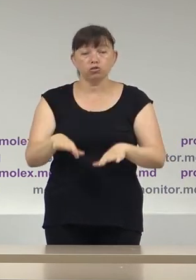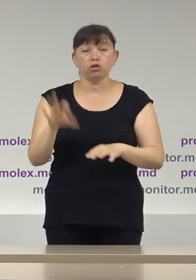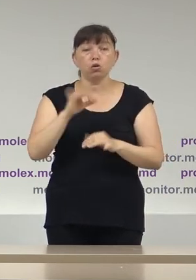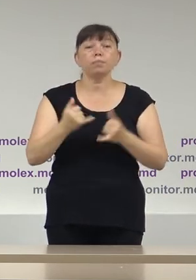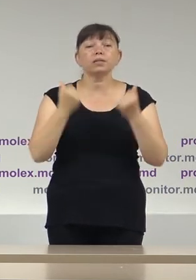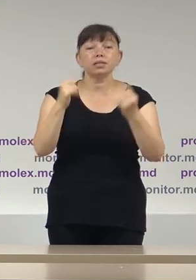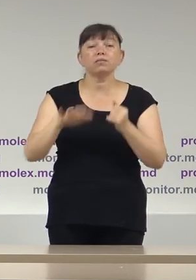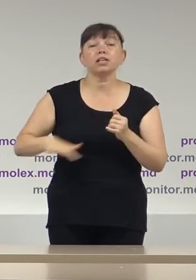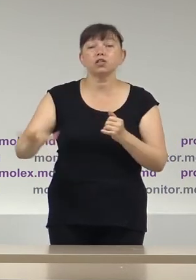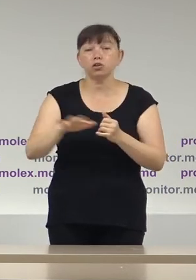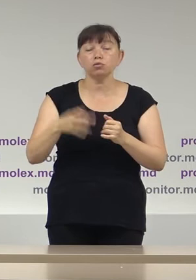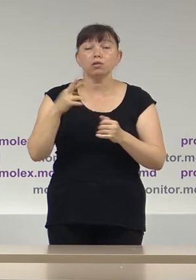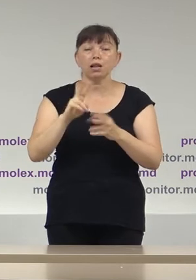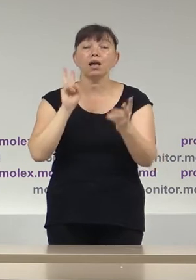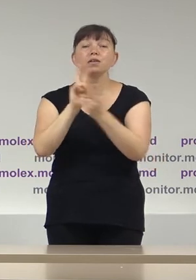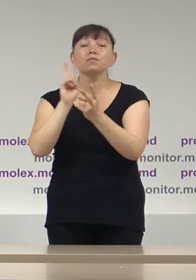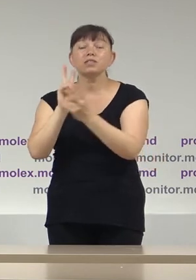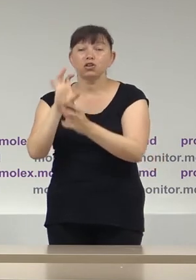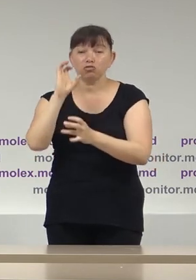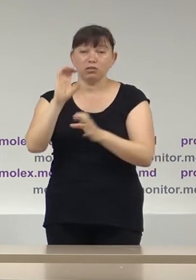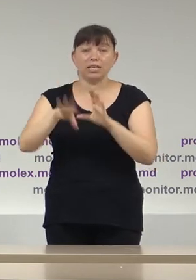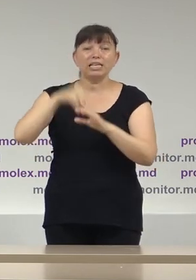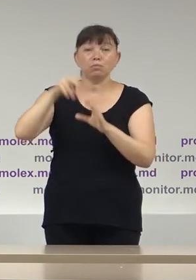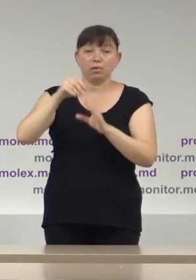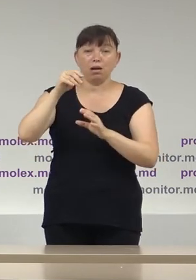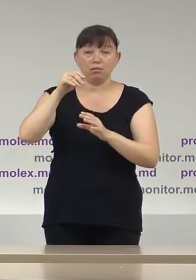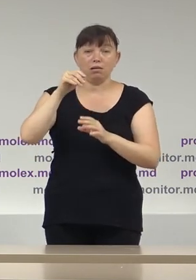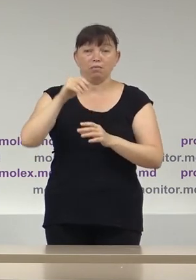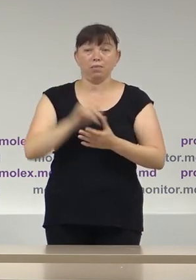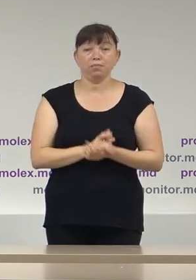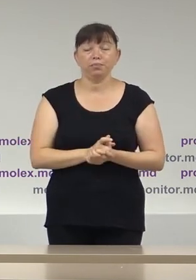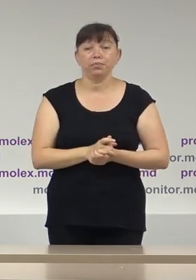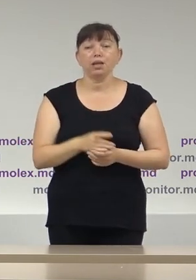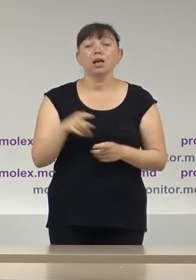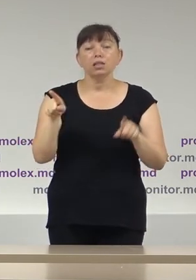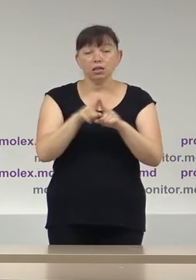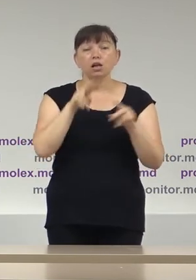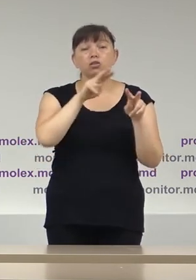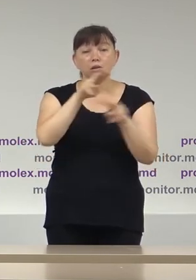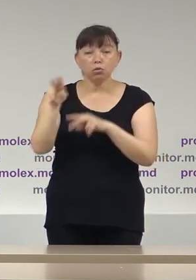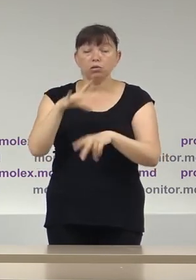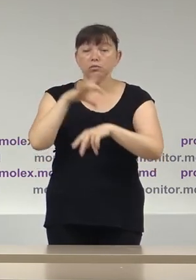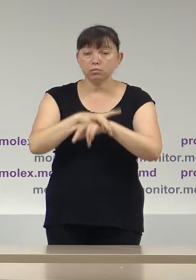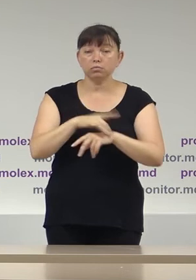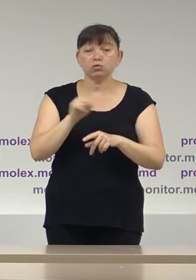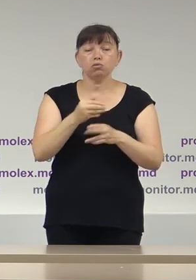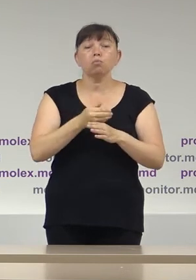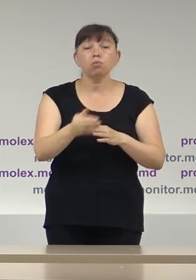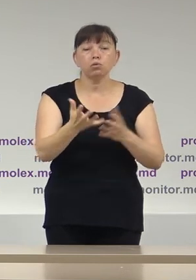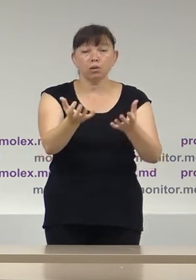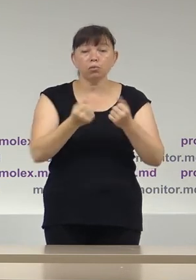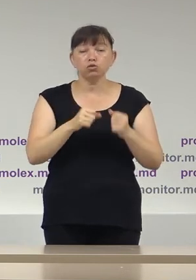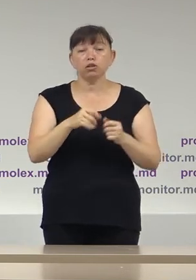and 704 mayoralities, 87%, passed decision on venues to meet with